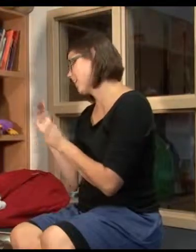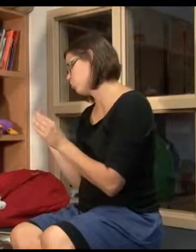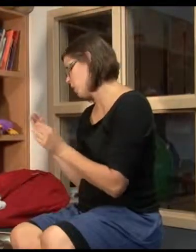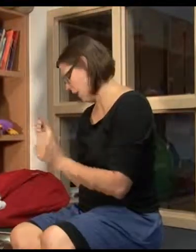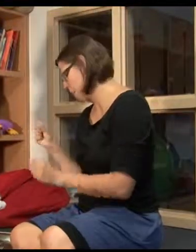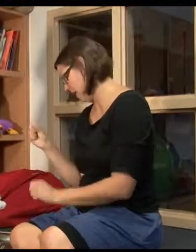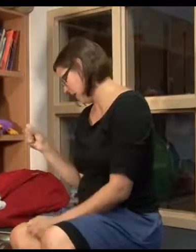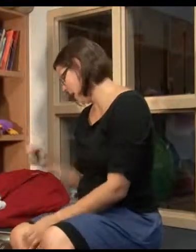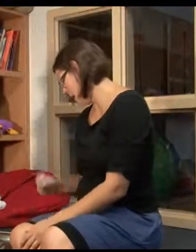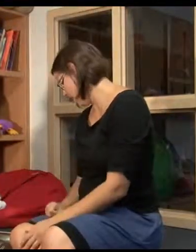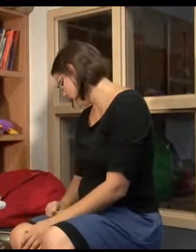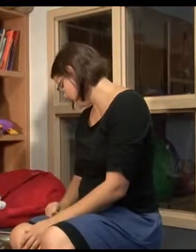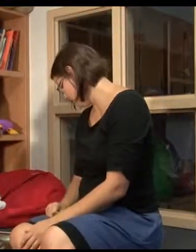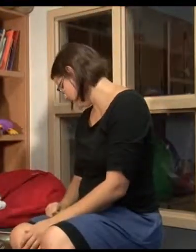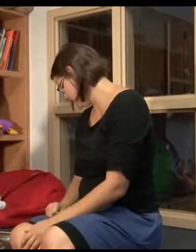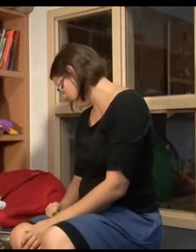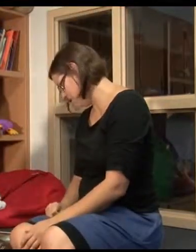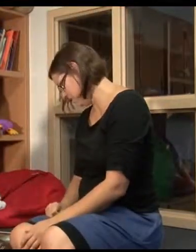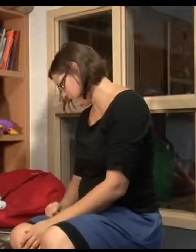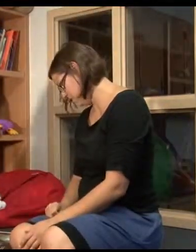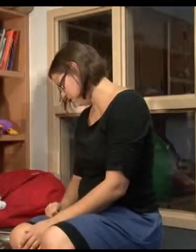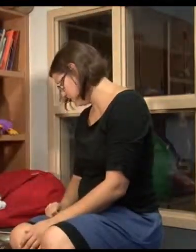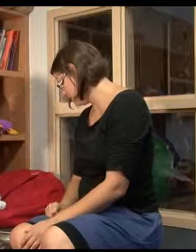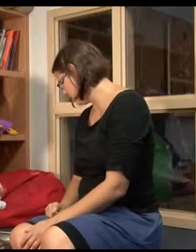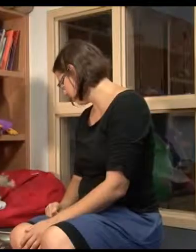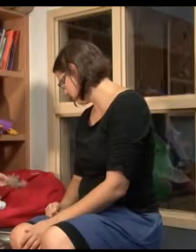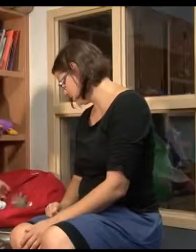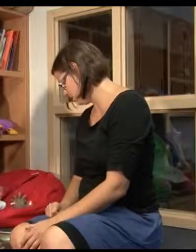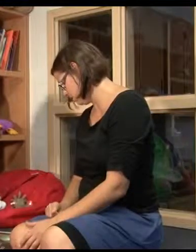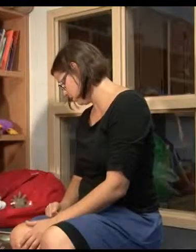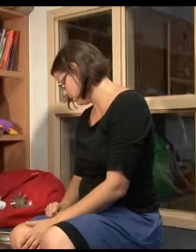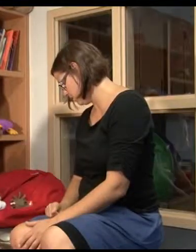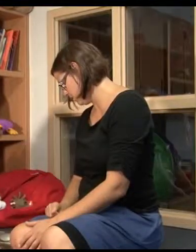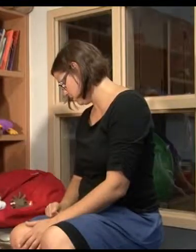Yeah, it's a scorpion, but there's a crab.